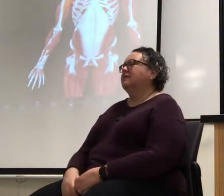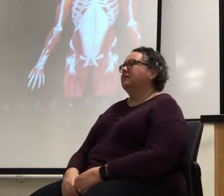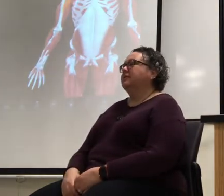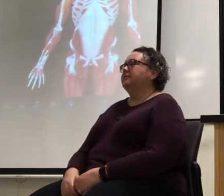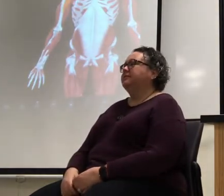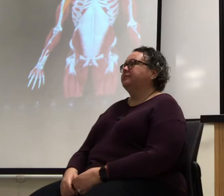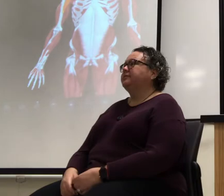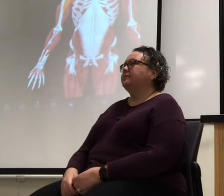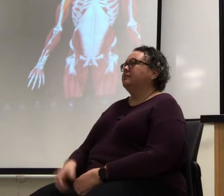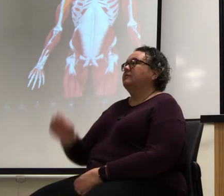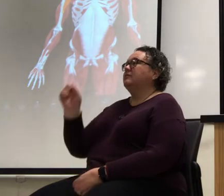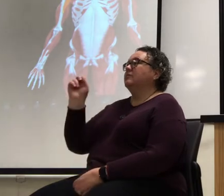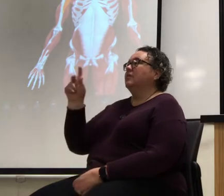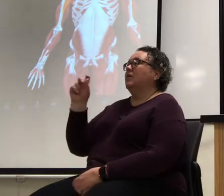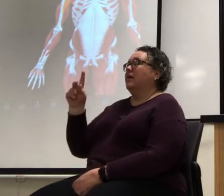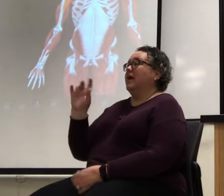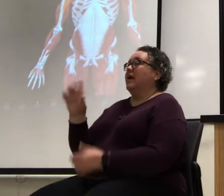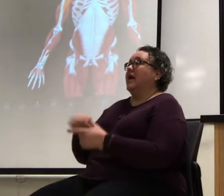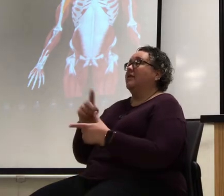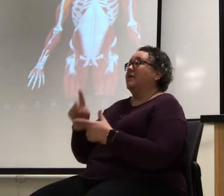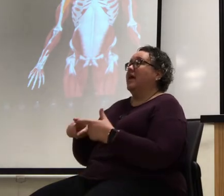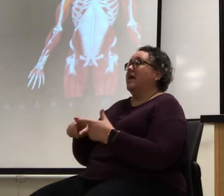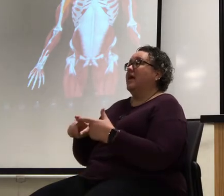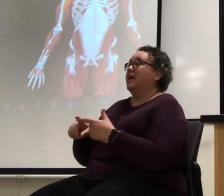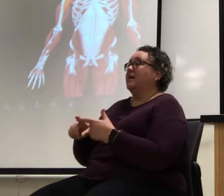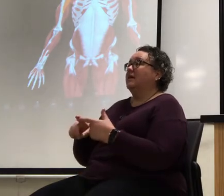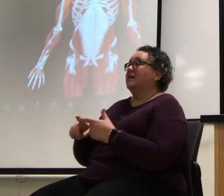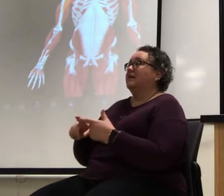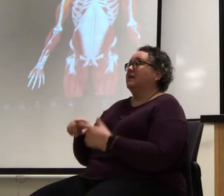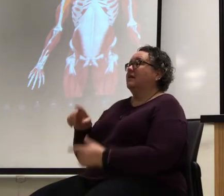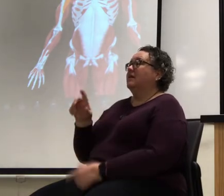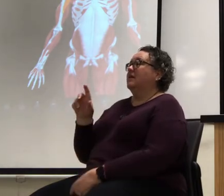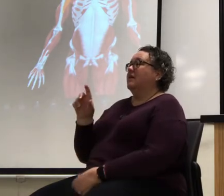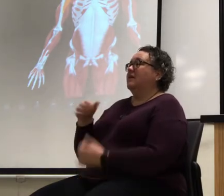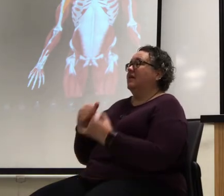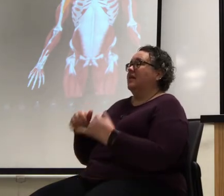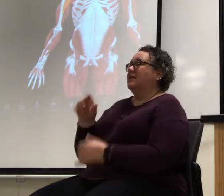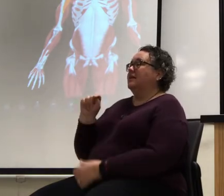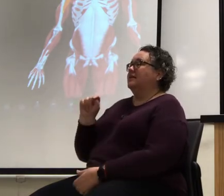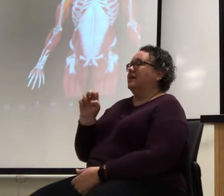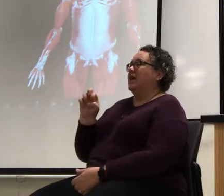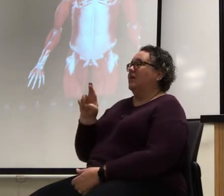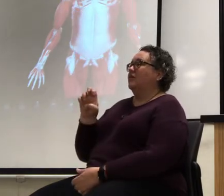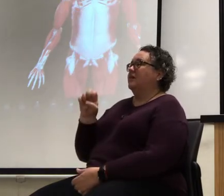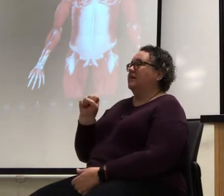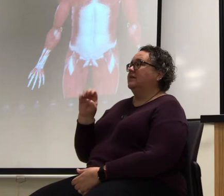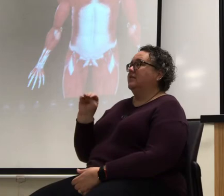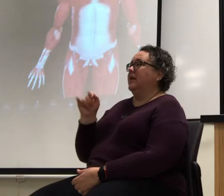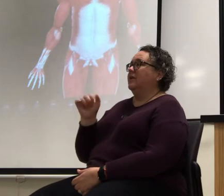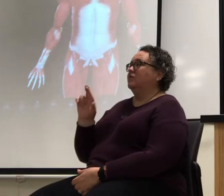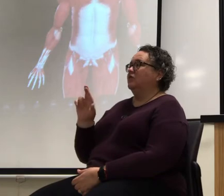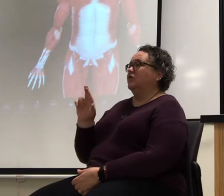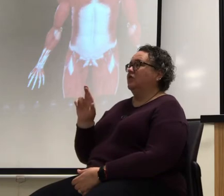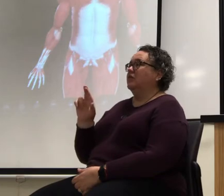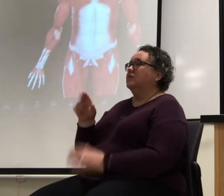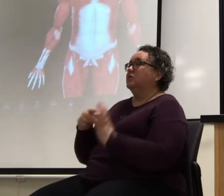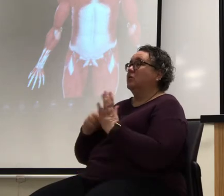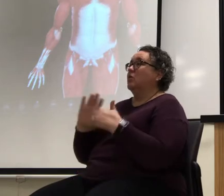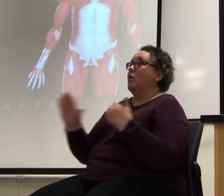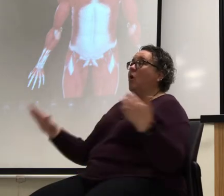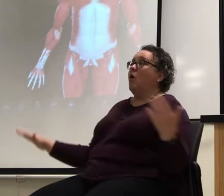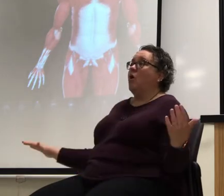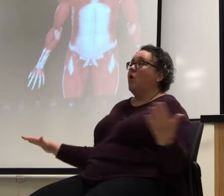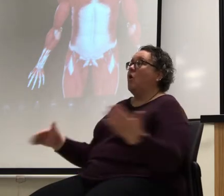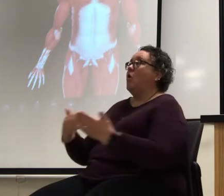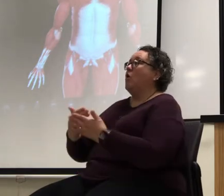All right, then I have the lats and the teres major. I'm gonna throw on all the muscle groups.